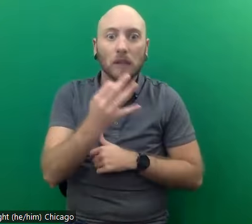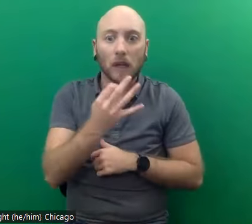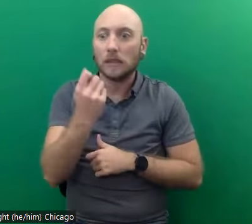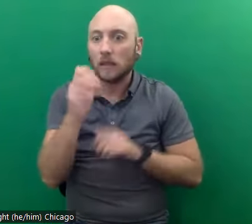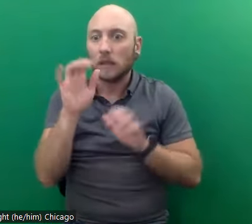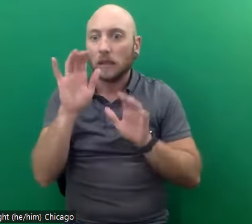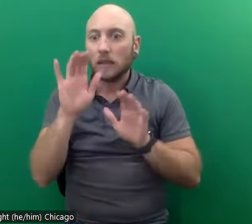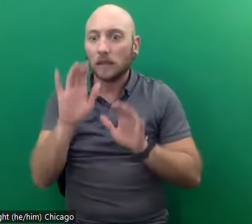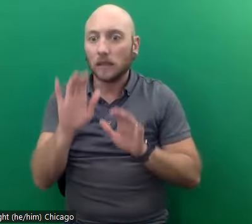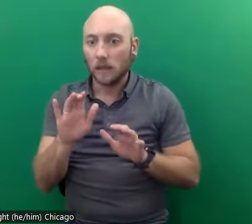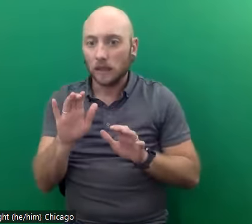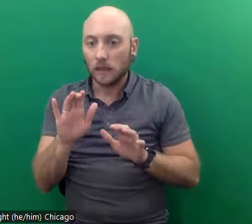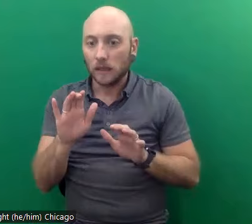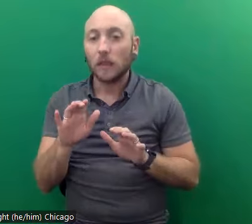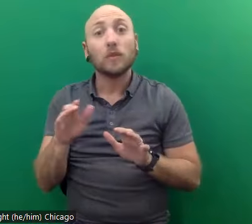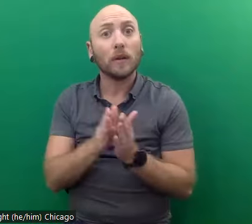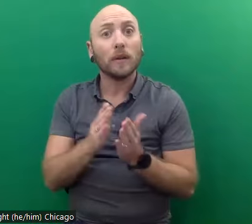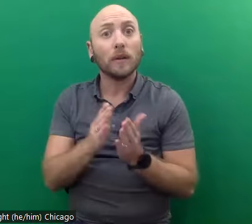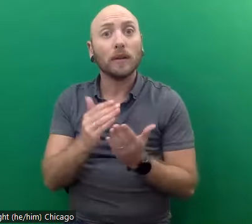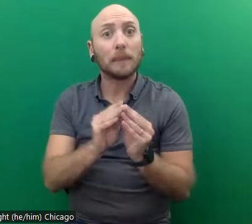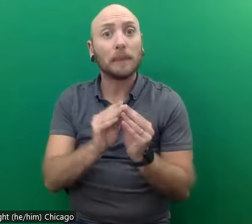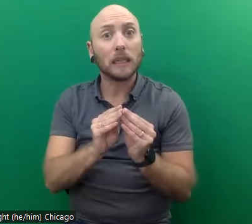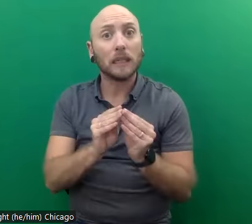uncle took me to that meeting in that town. And